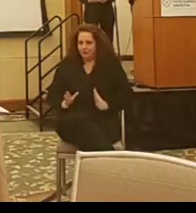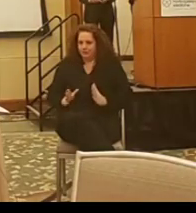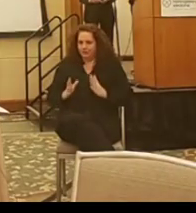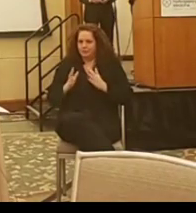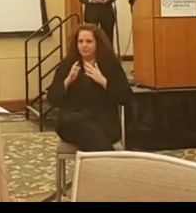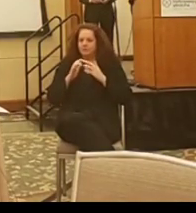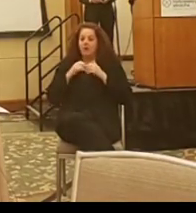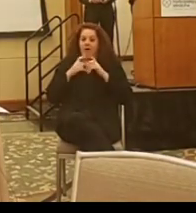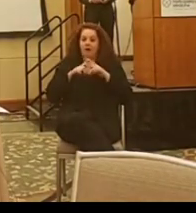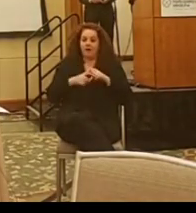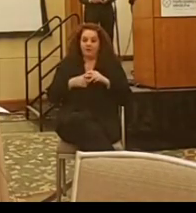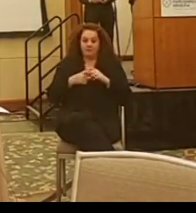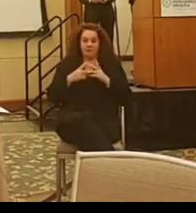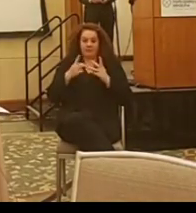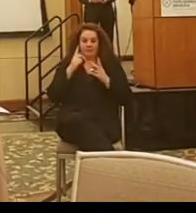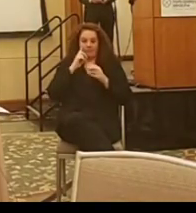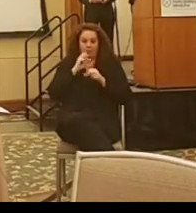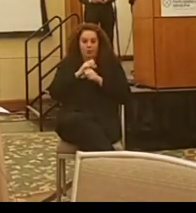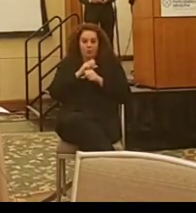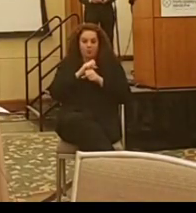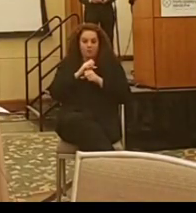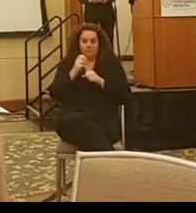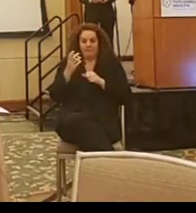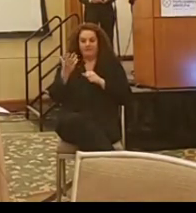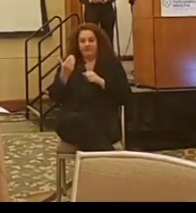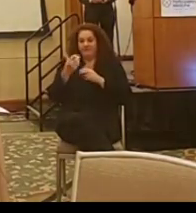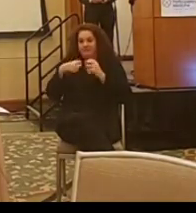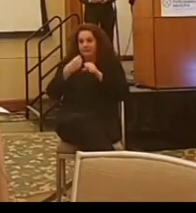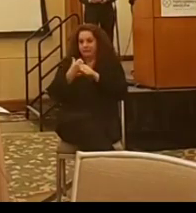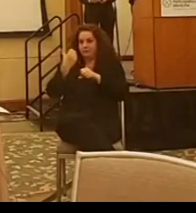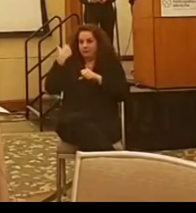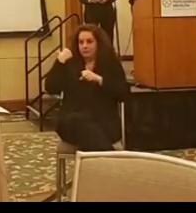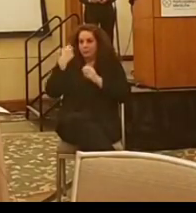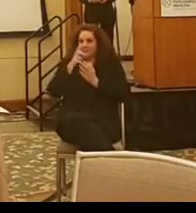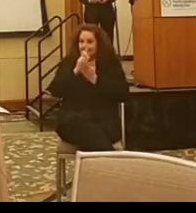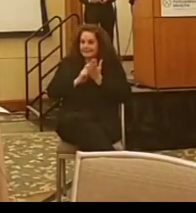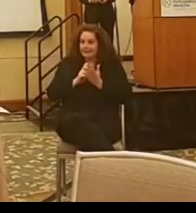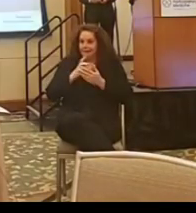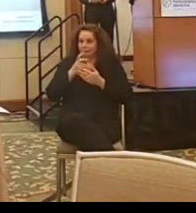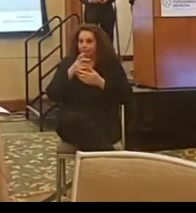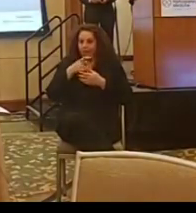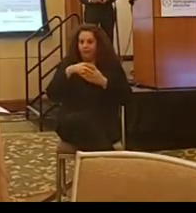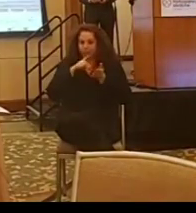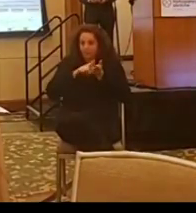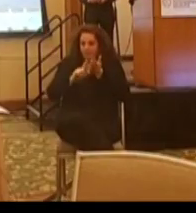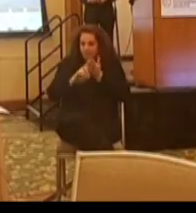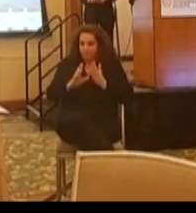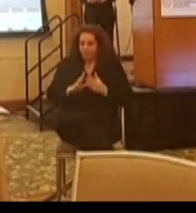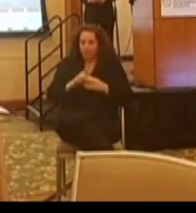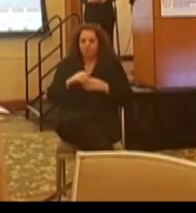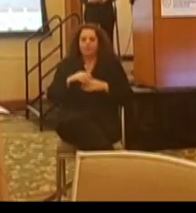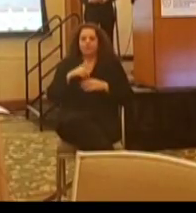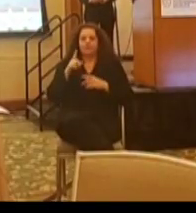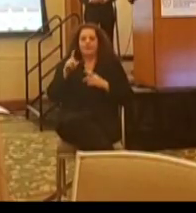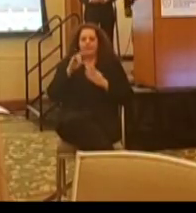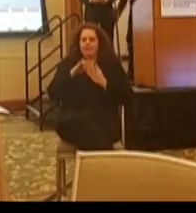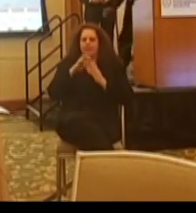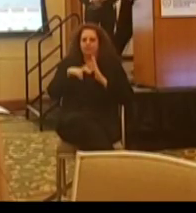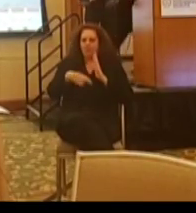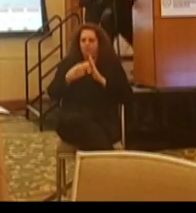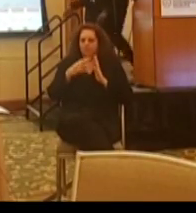as a designer and researcher about 15 years ago when I began working in that role at the Mayo